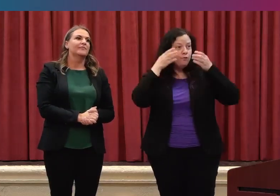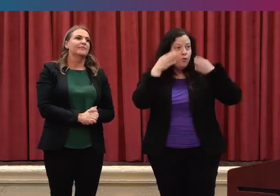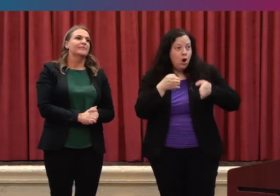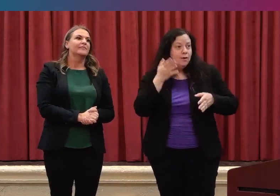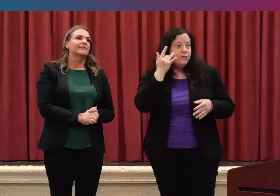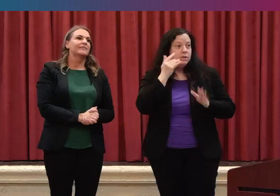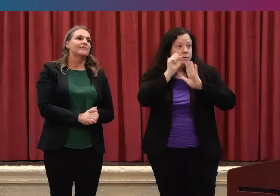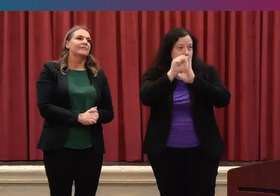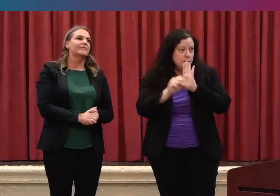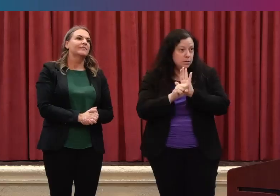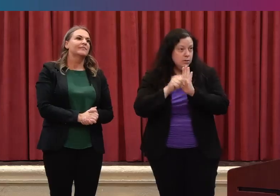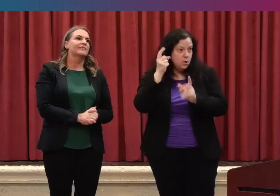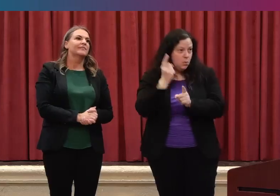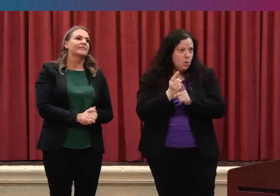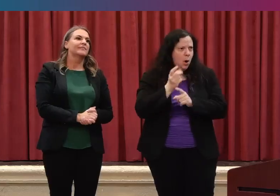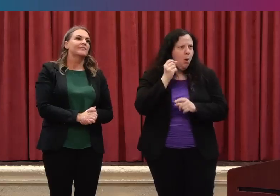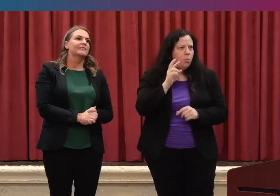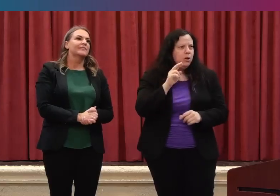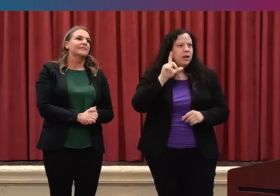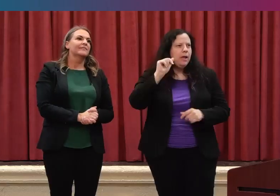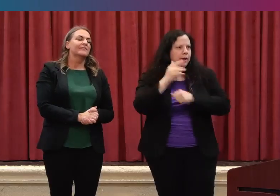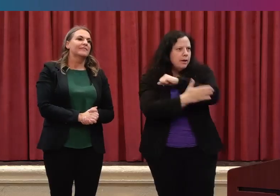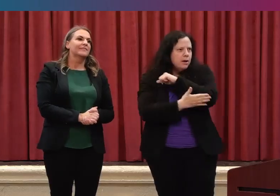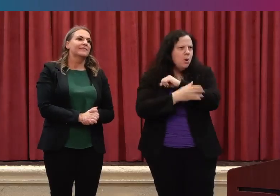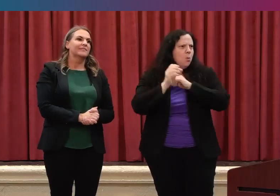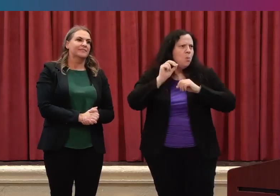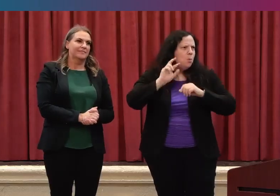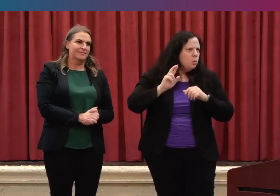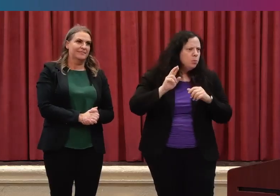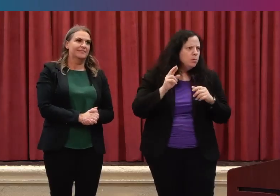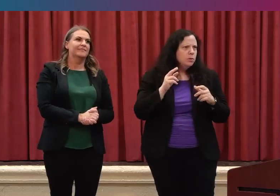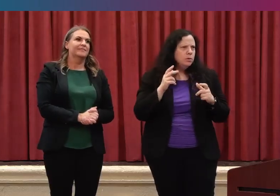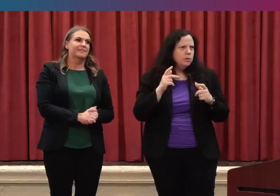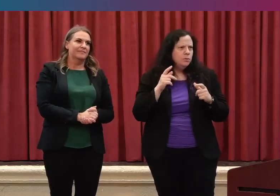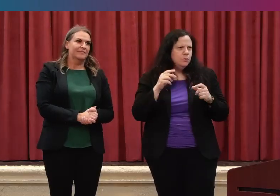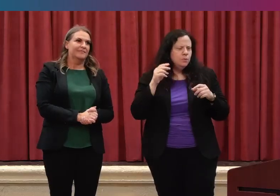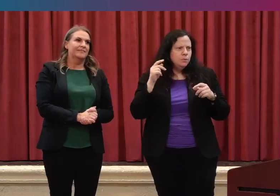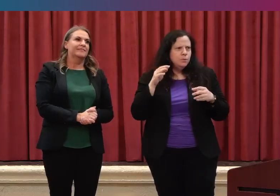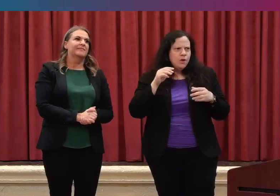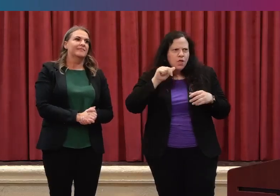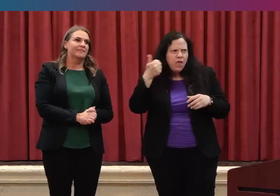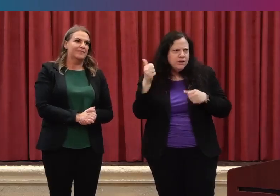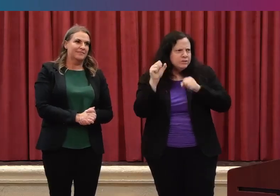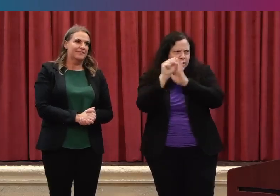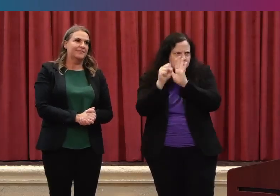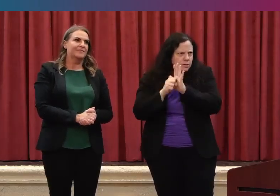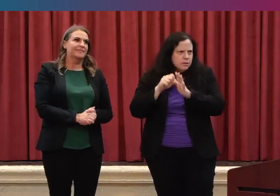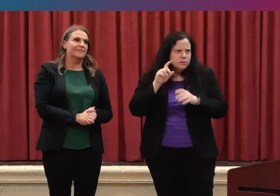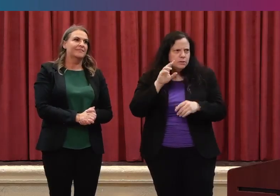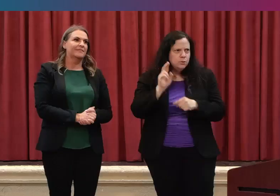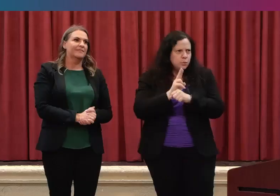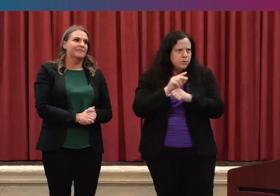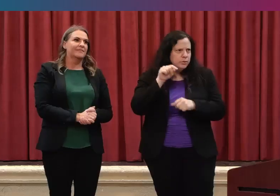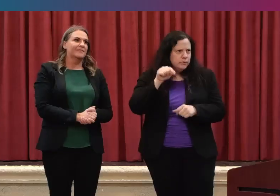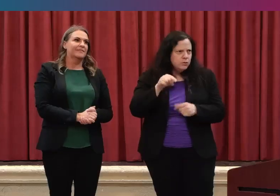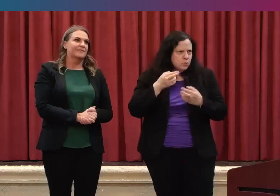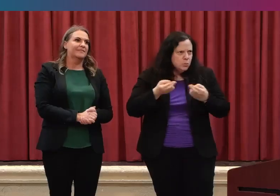on California, or just in the, what part of the state do we focus on? Other areas use different areas